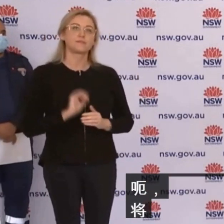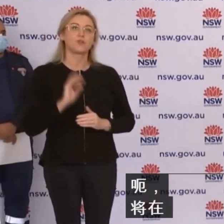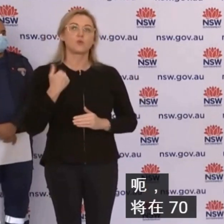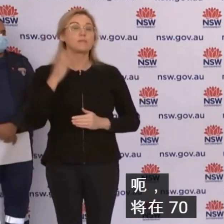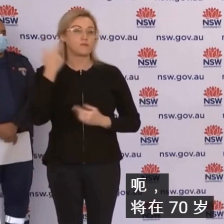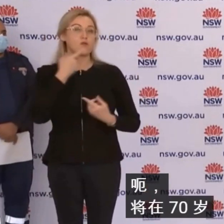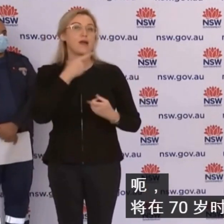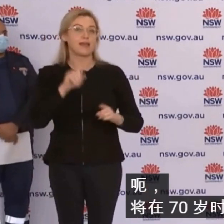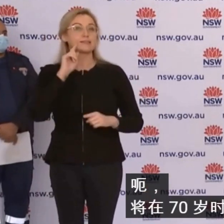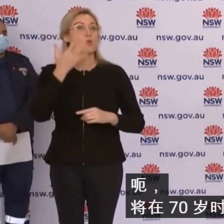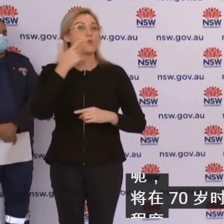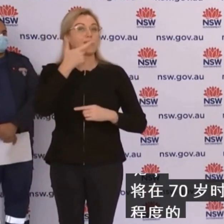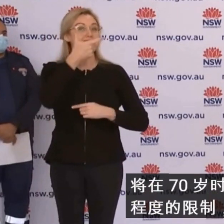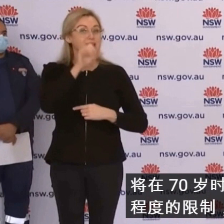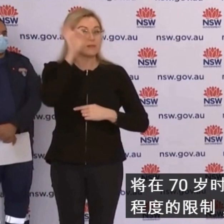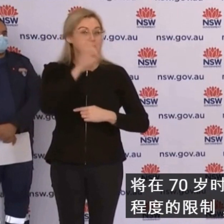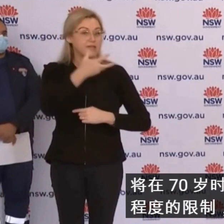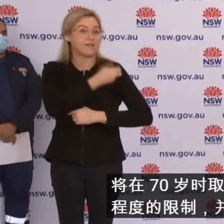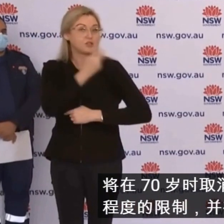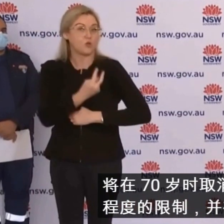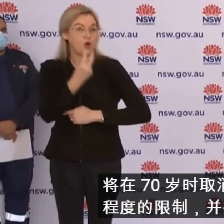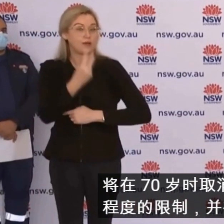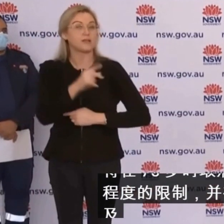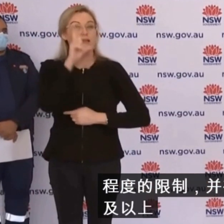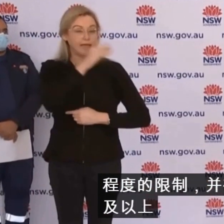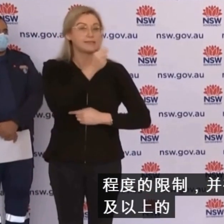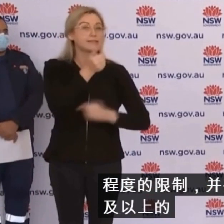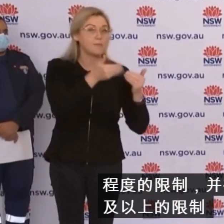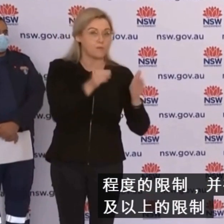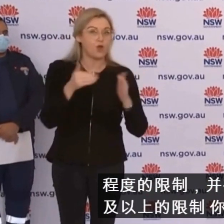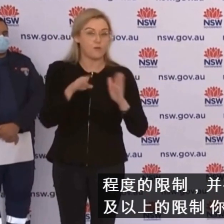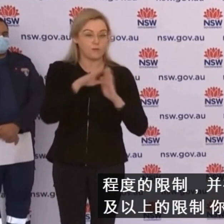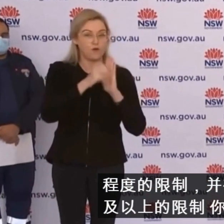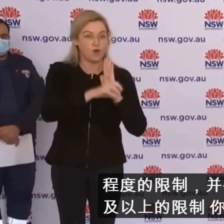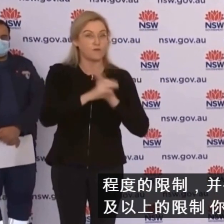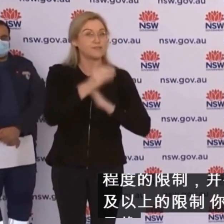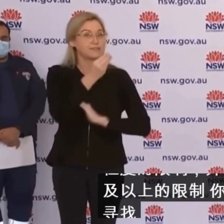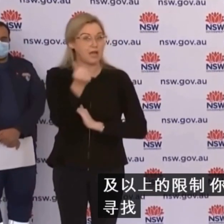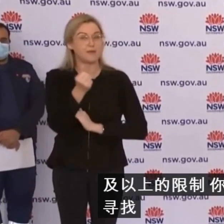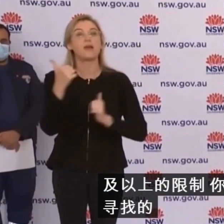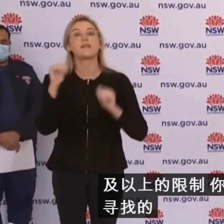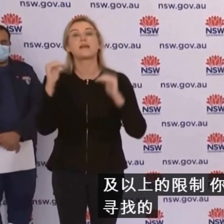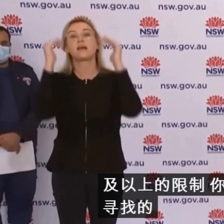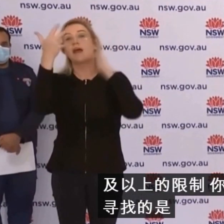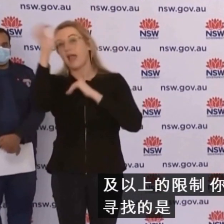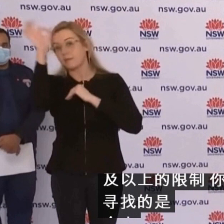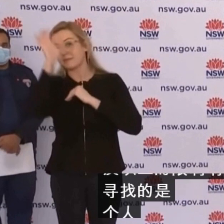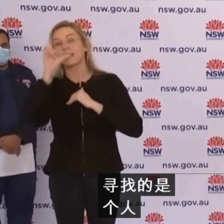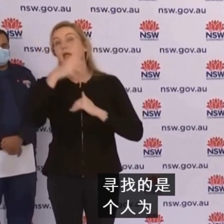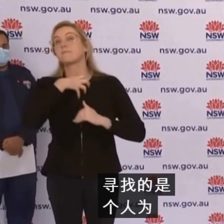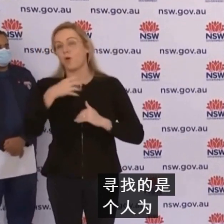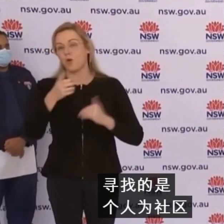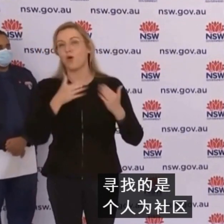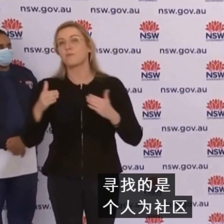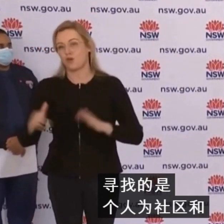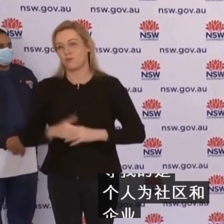level of restrictions being lifted at 70% and a level of restrictions being lifted at 80% and beyond. At 70%, what we're looking at is the opportunity for